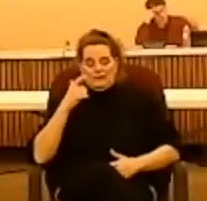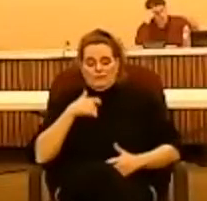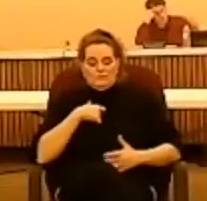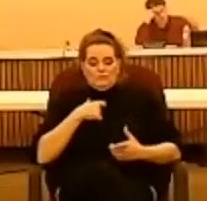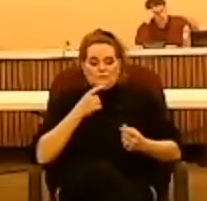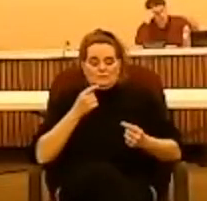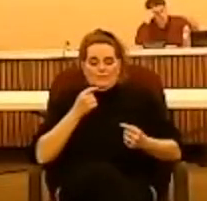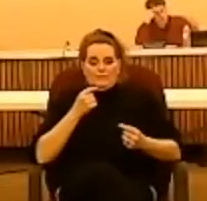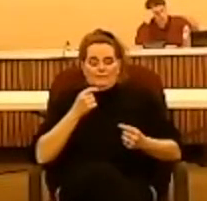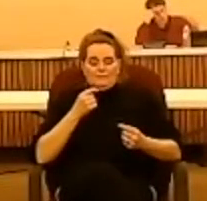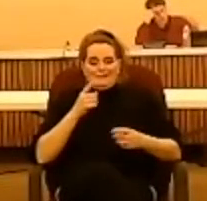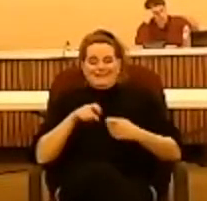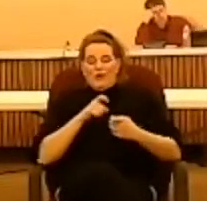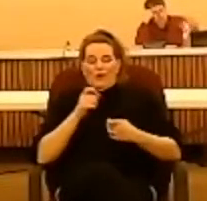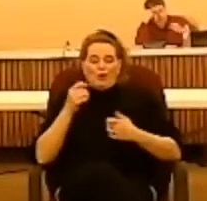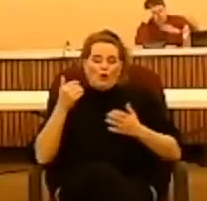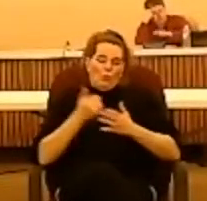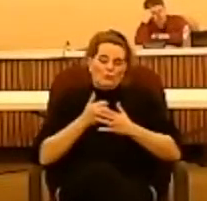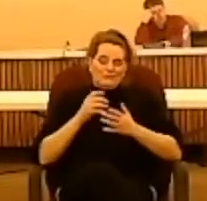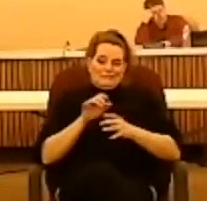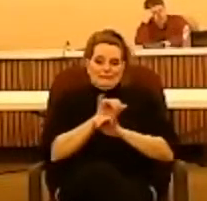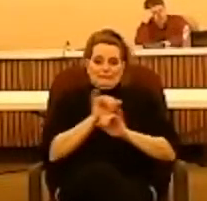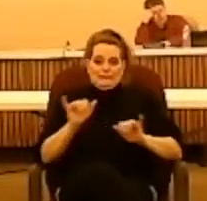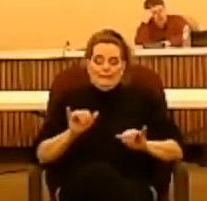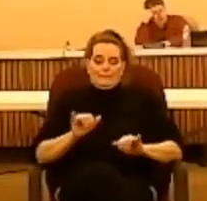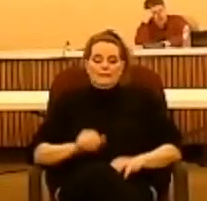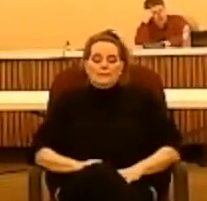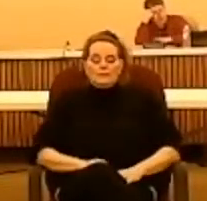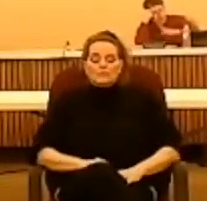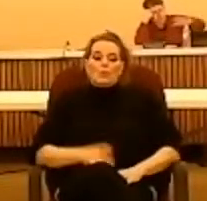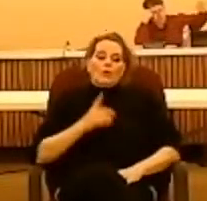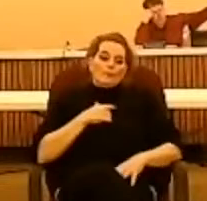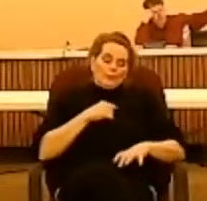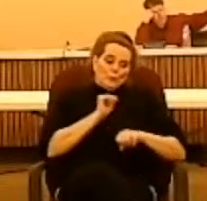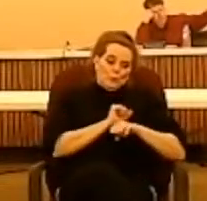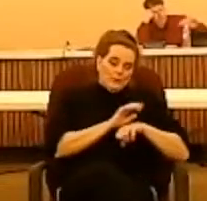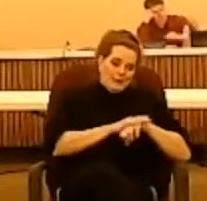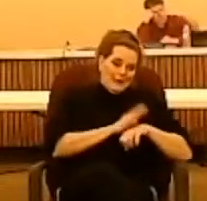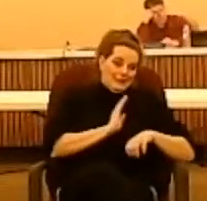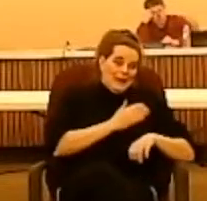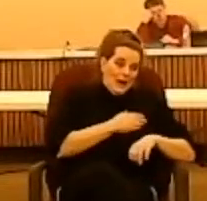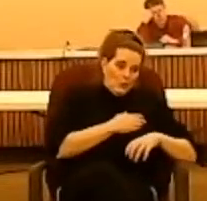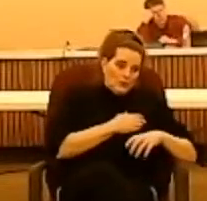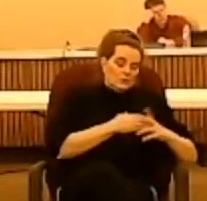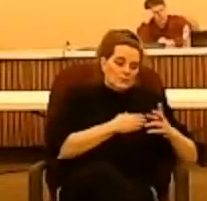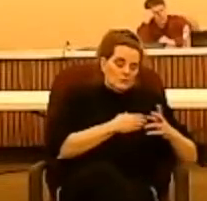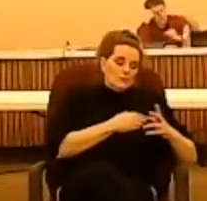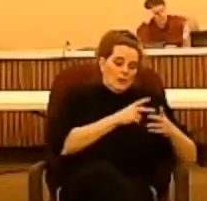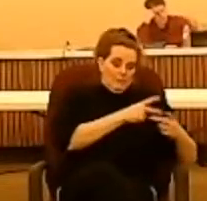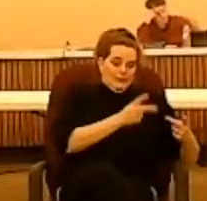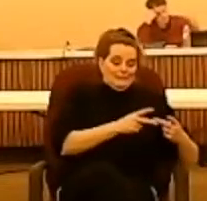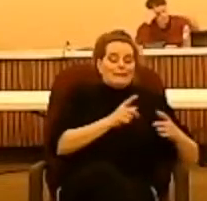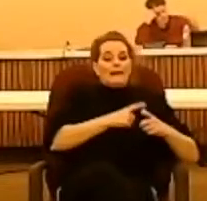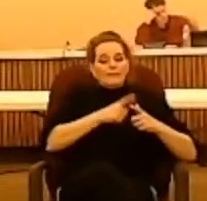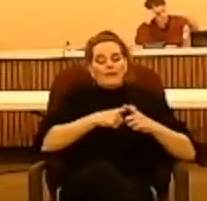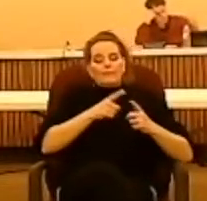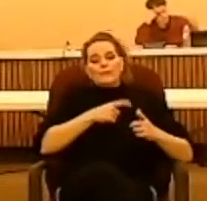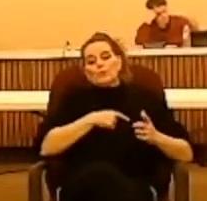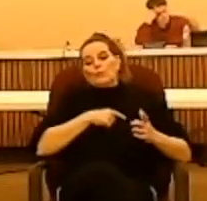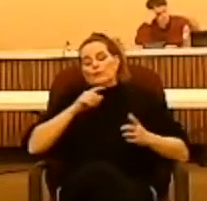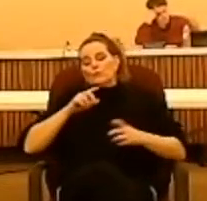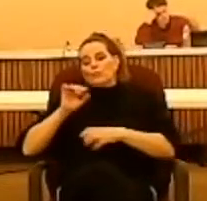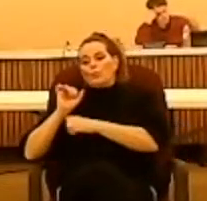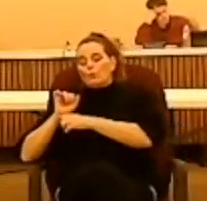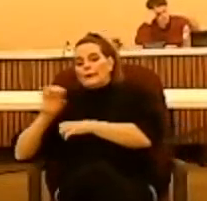identical. So they're basically going to do our work and then go to the other one and do It's their great work. for us. Glad to Yep. see it.